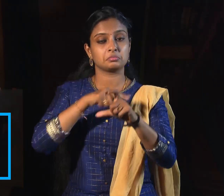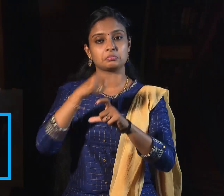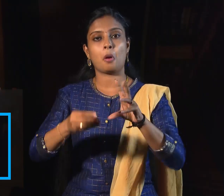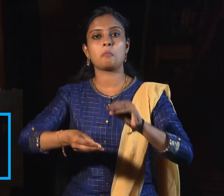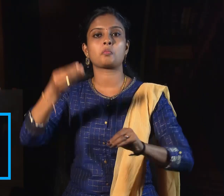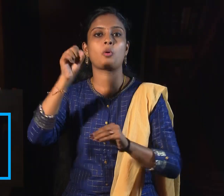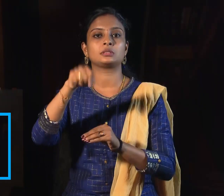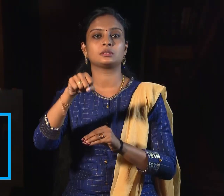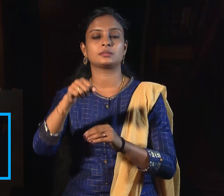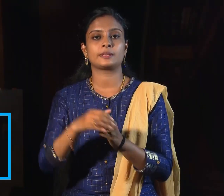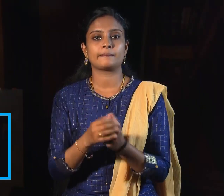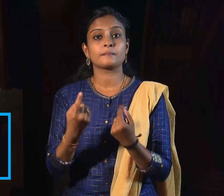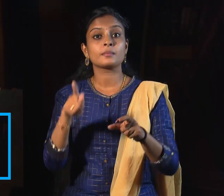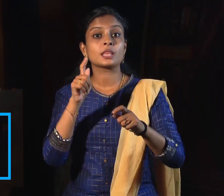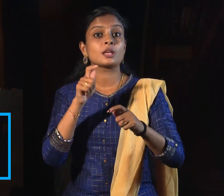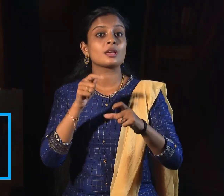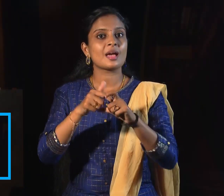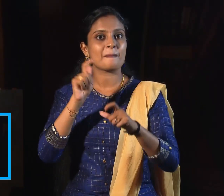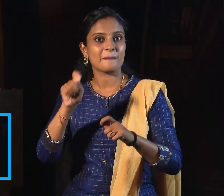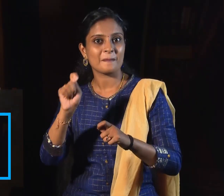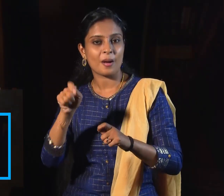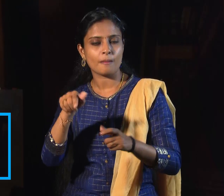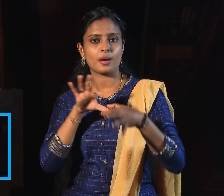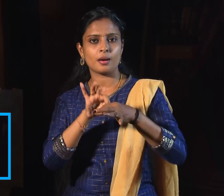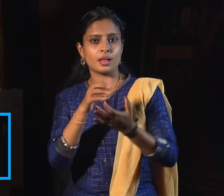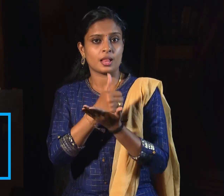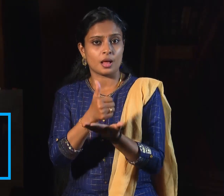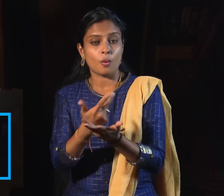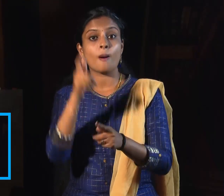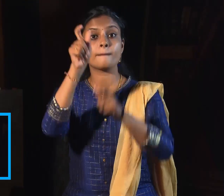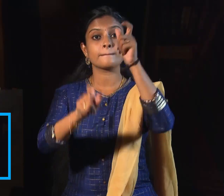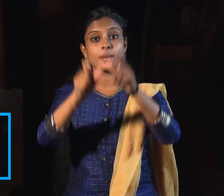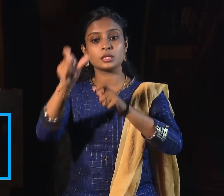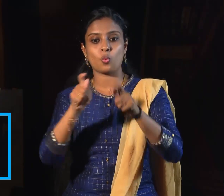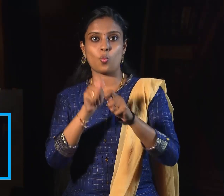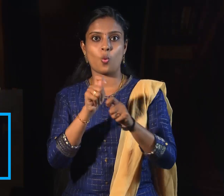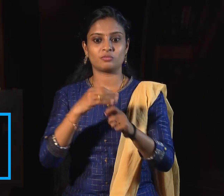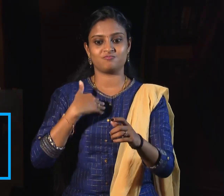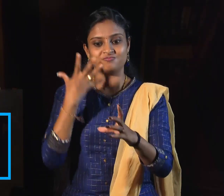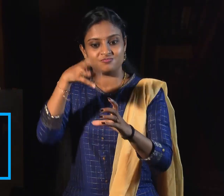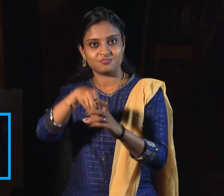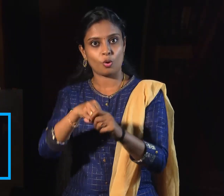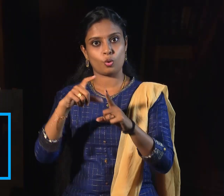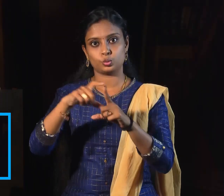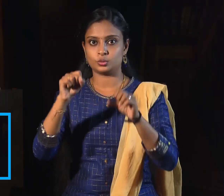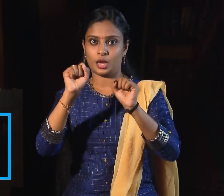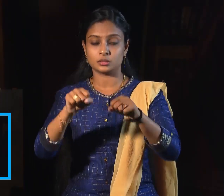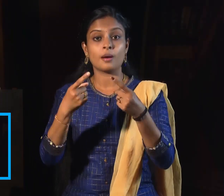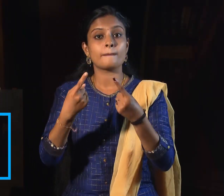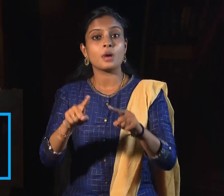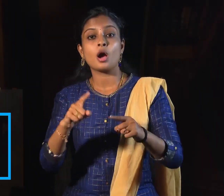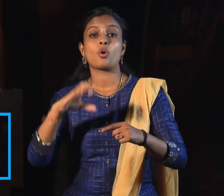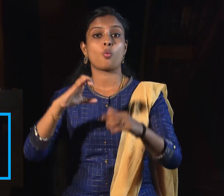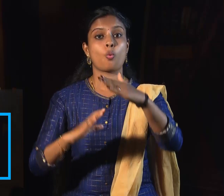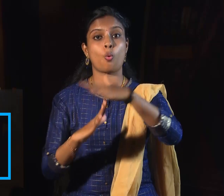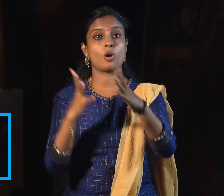expertise. In employment or service, a person undertakes to work for another according to the terms of an